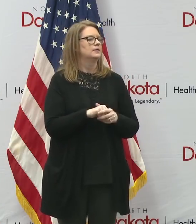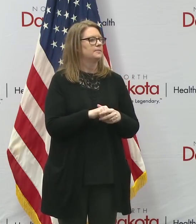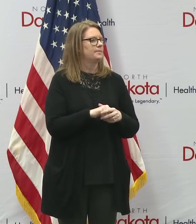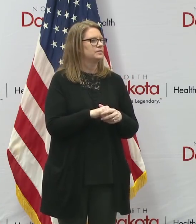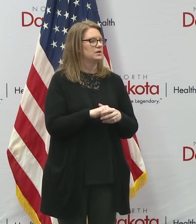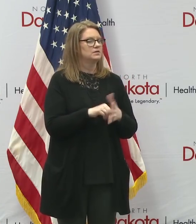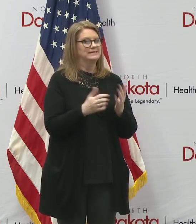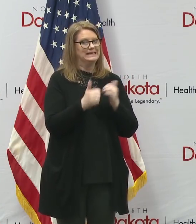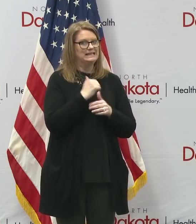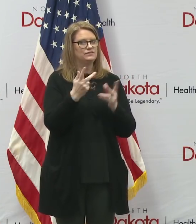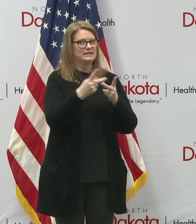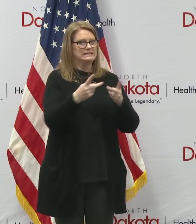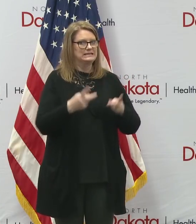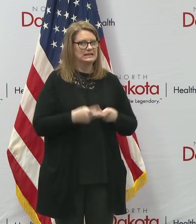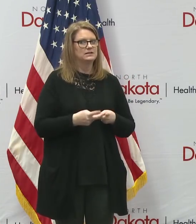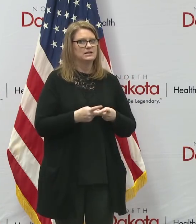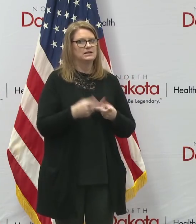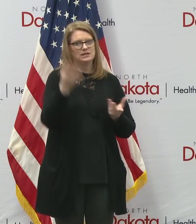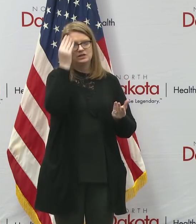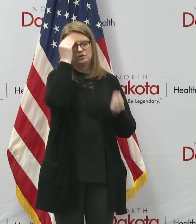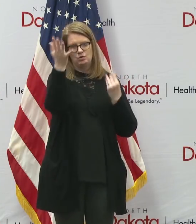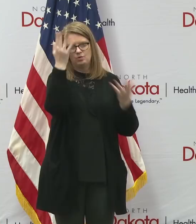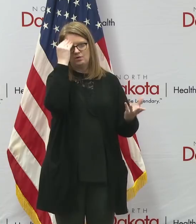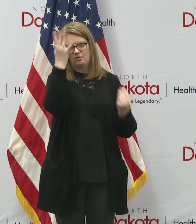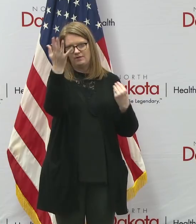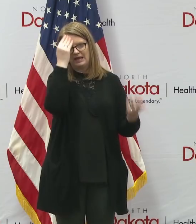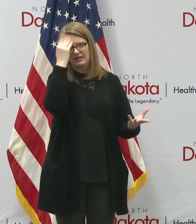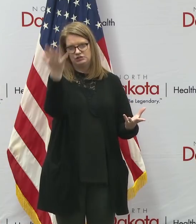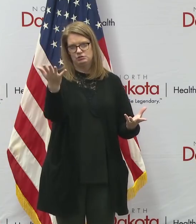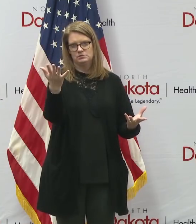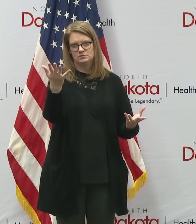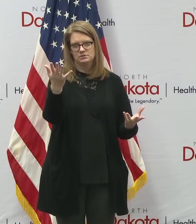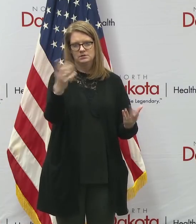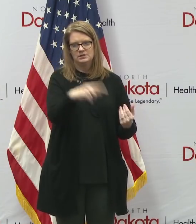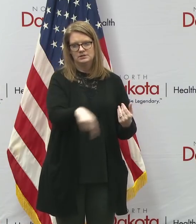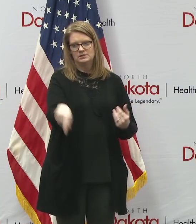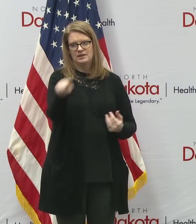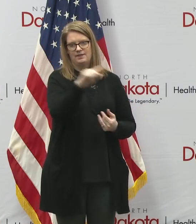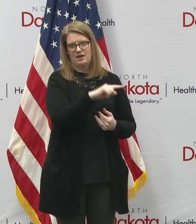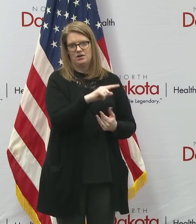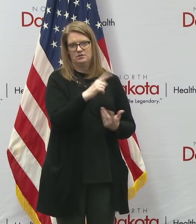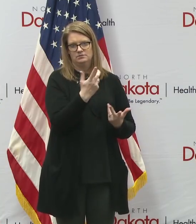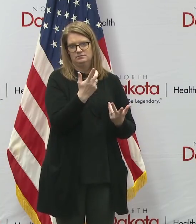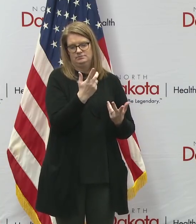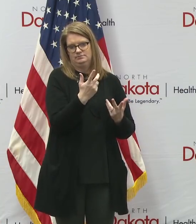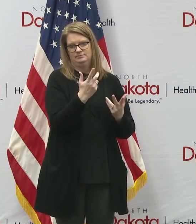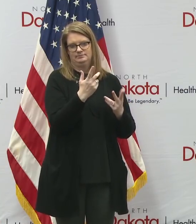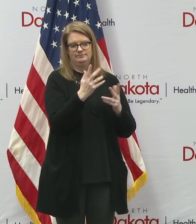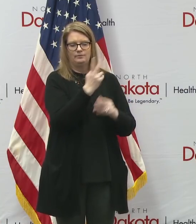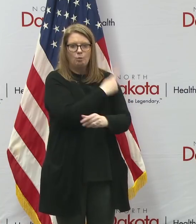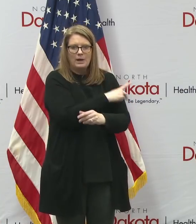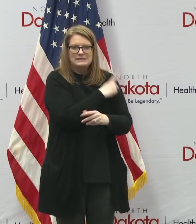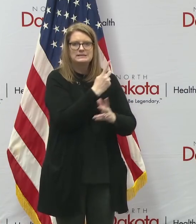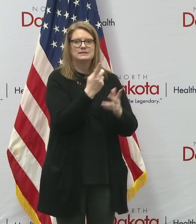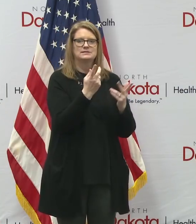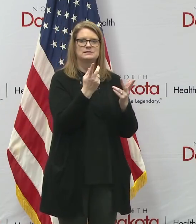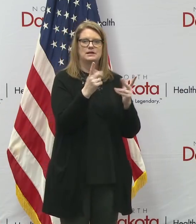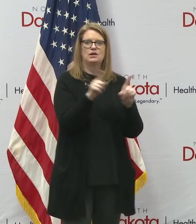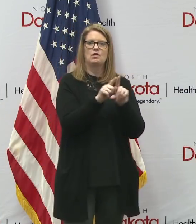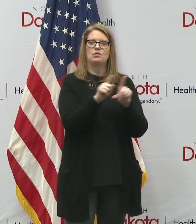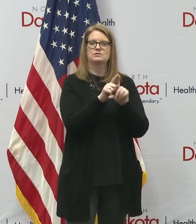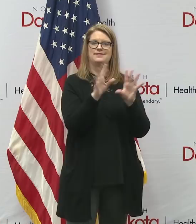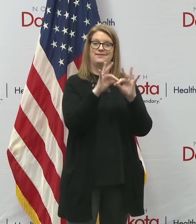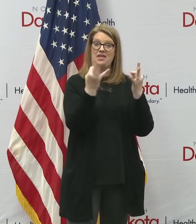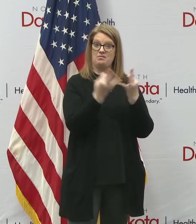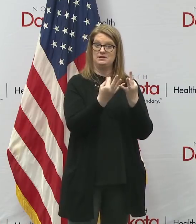up to each facility to do the notifications to their residents and the families of those residents when they have a